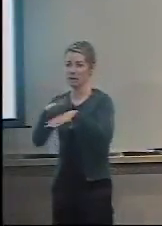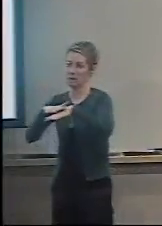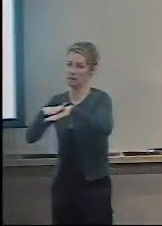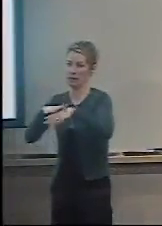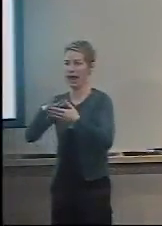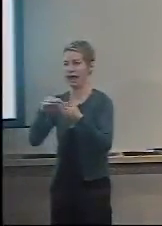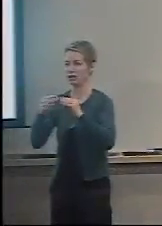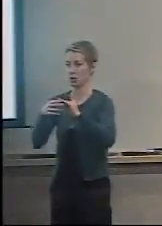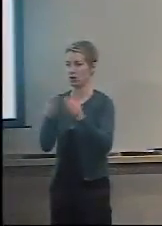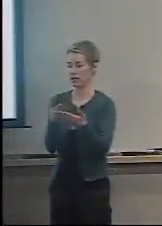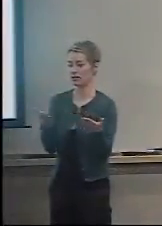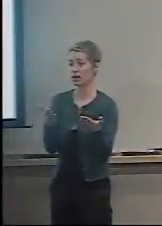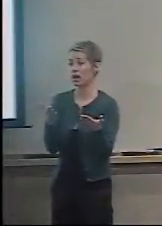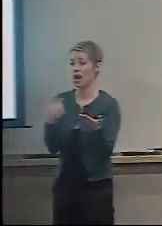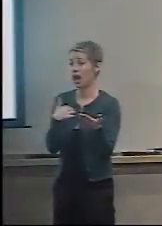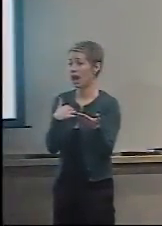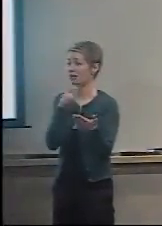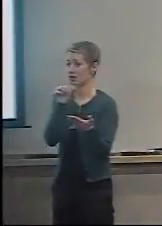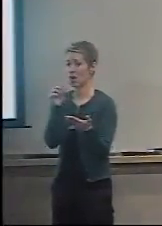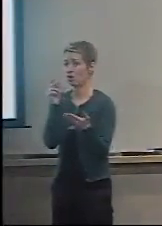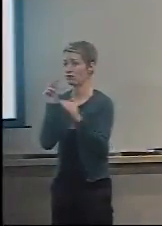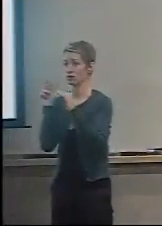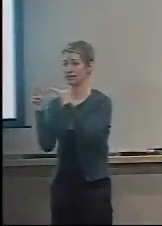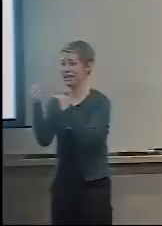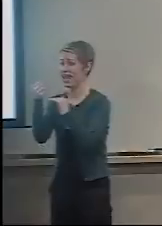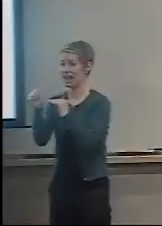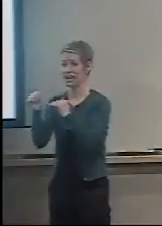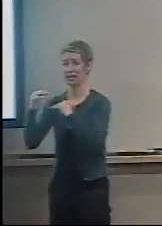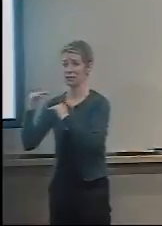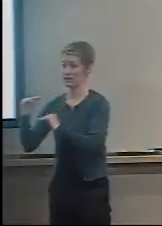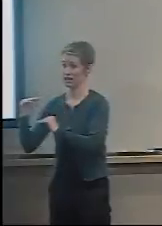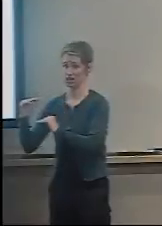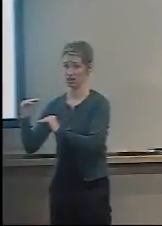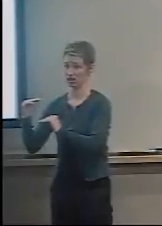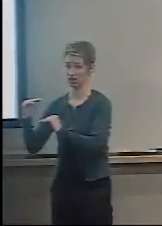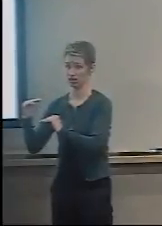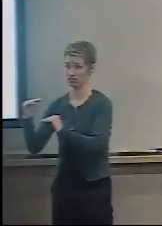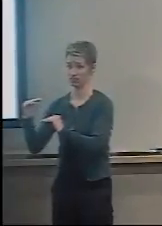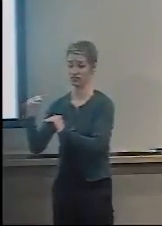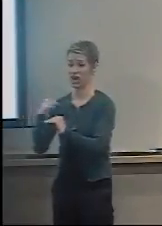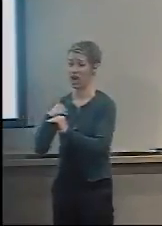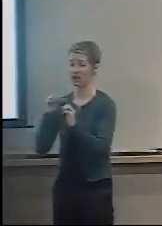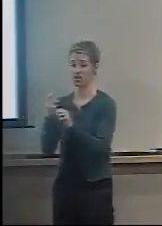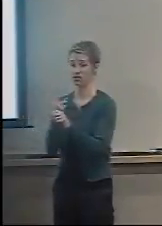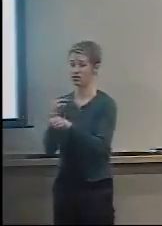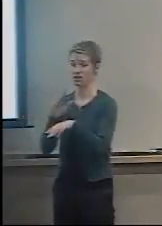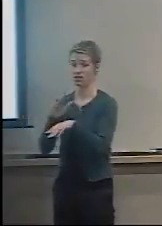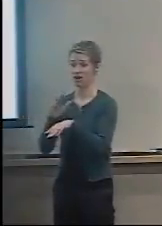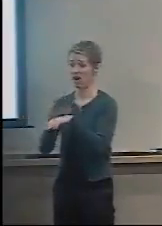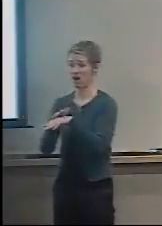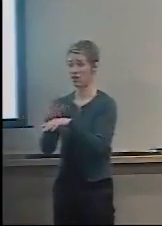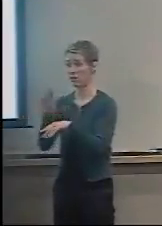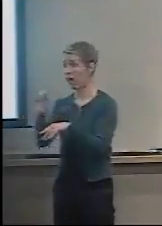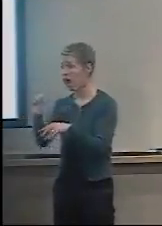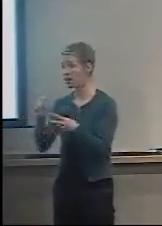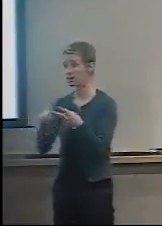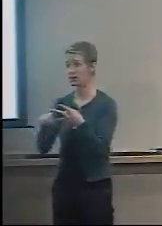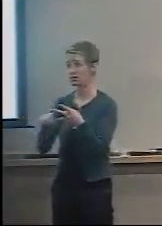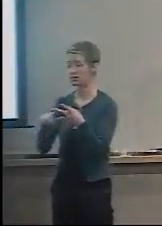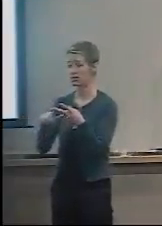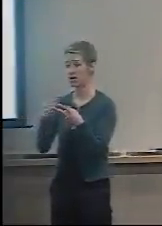things. I don't foresee any limitations. I would use the phone anywhere in the grocery store or on the bus, in a car, or restaurant,